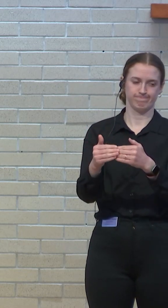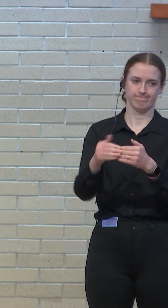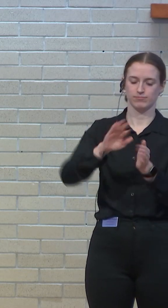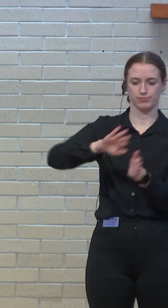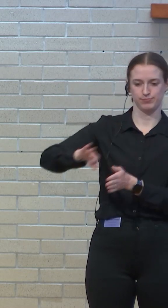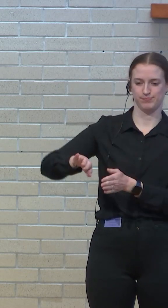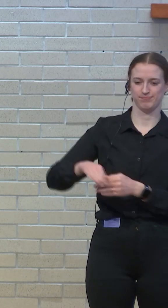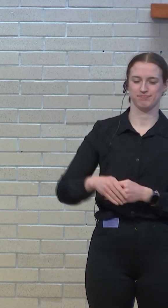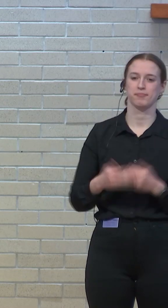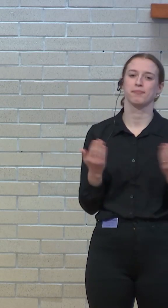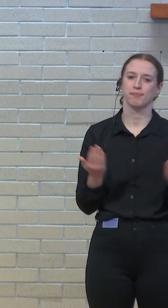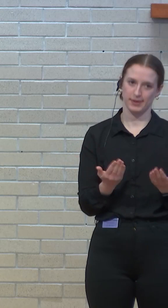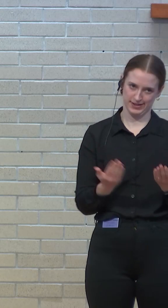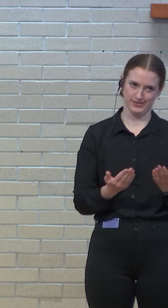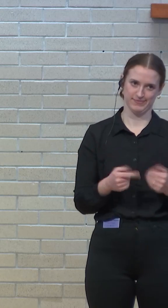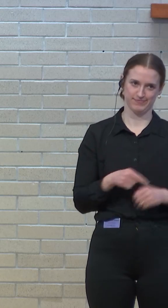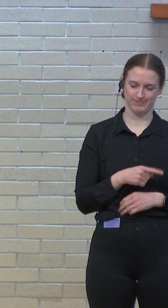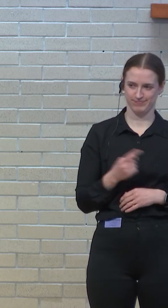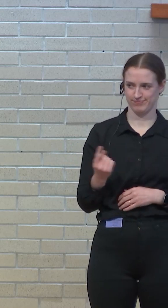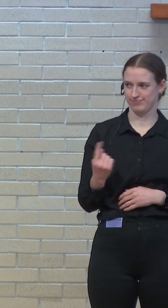okay?